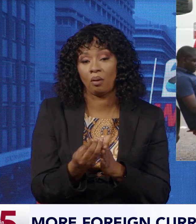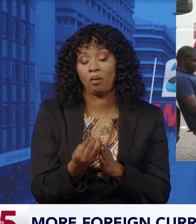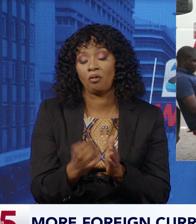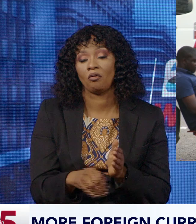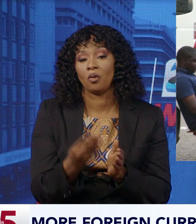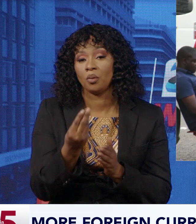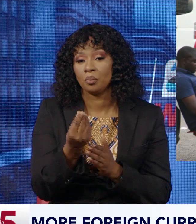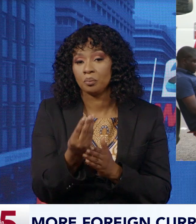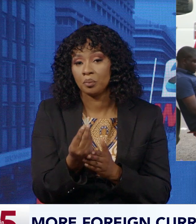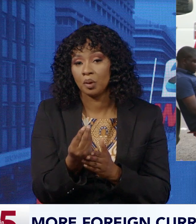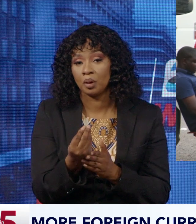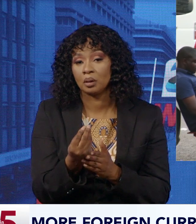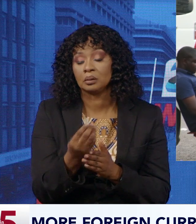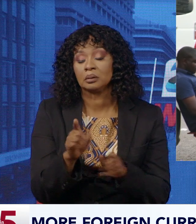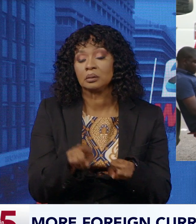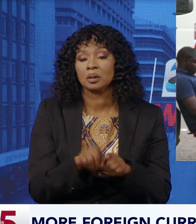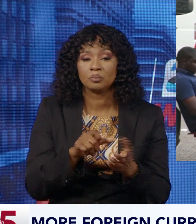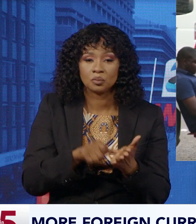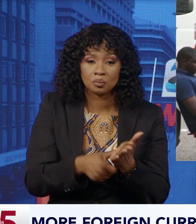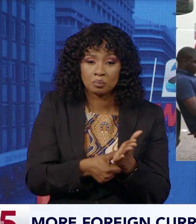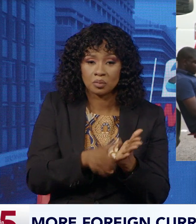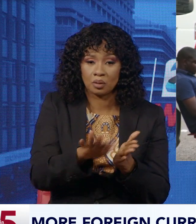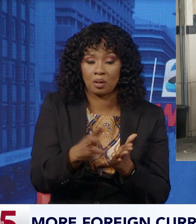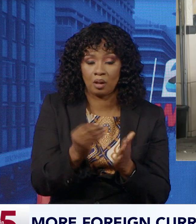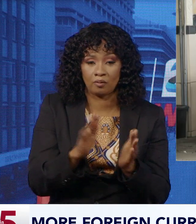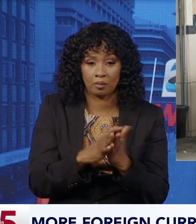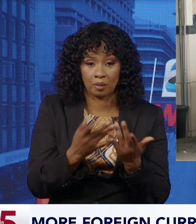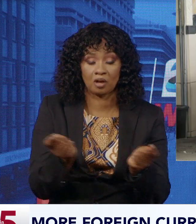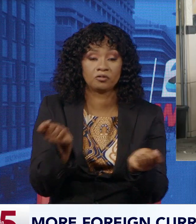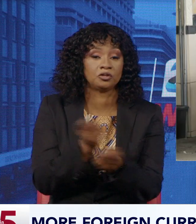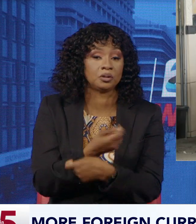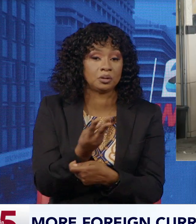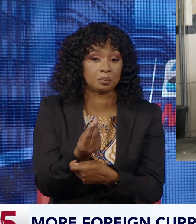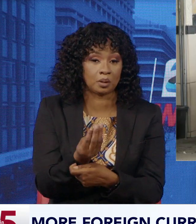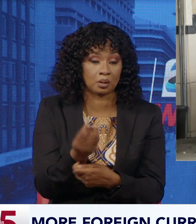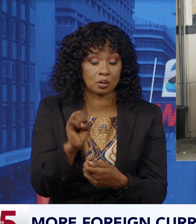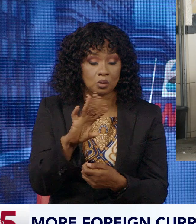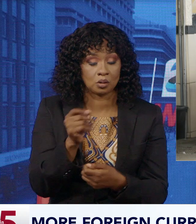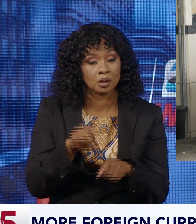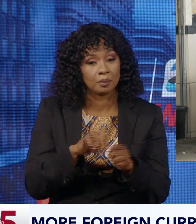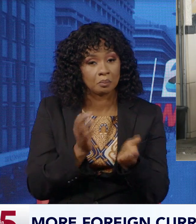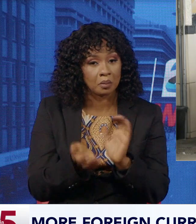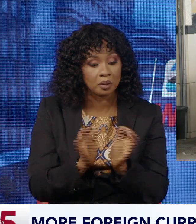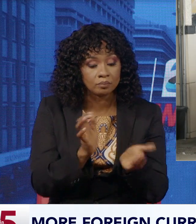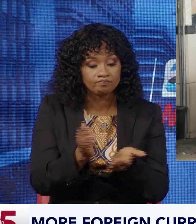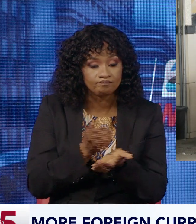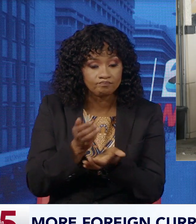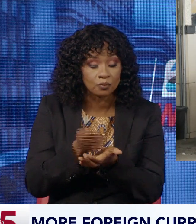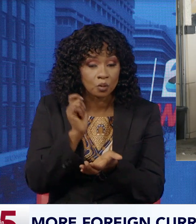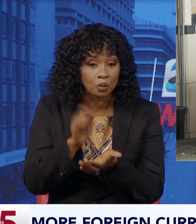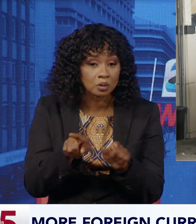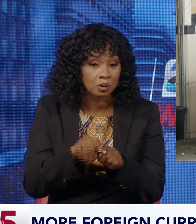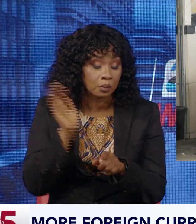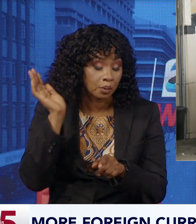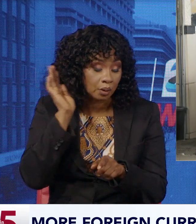prohibit unlicensed dealing in foreign currency. So from what we have managed to gather from the courts, it is